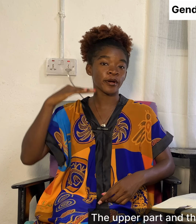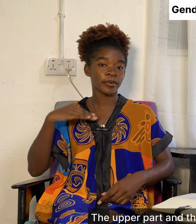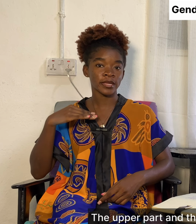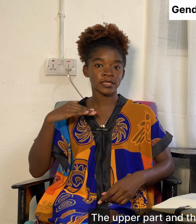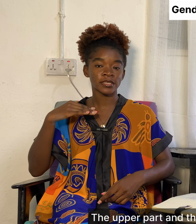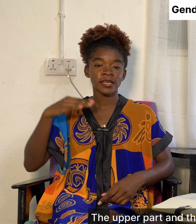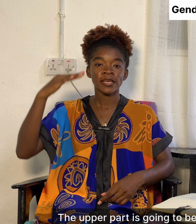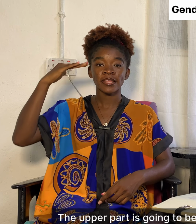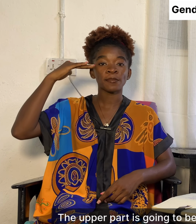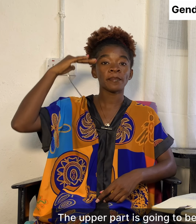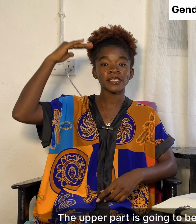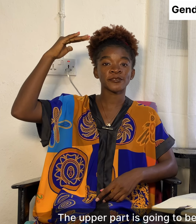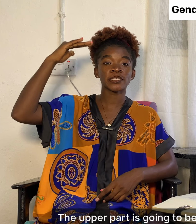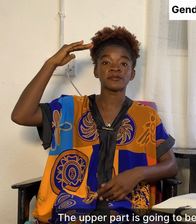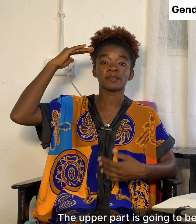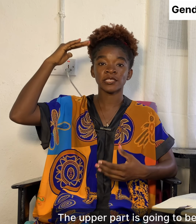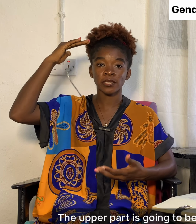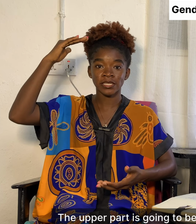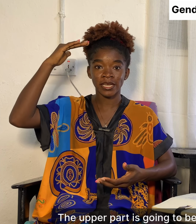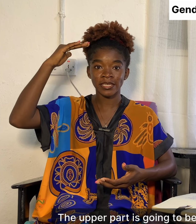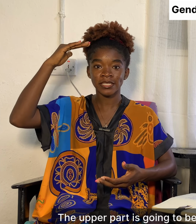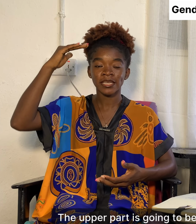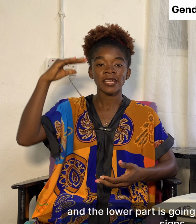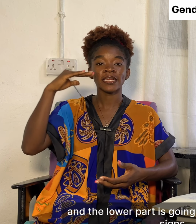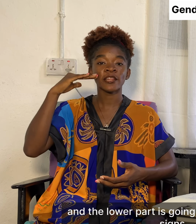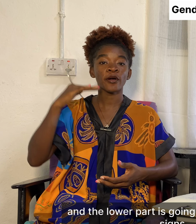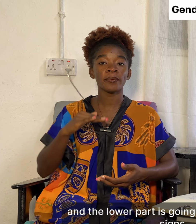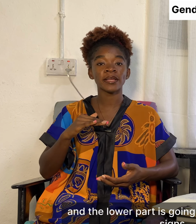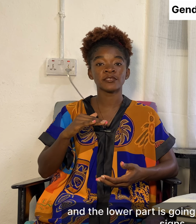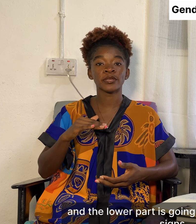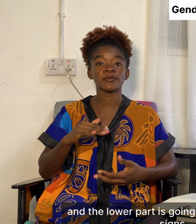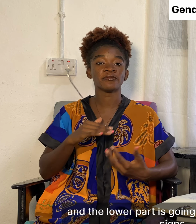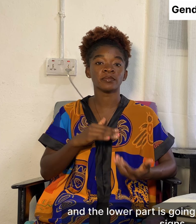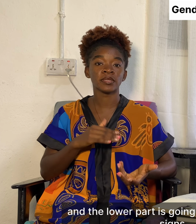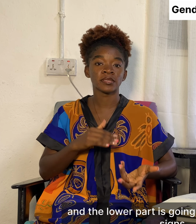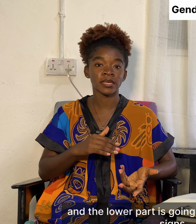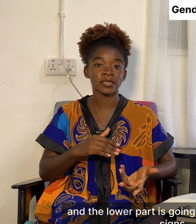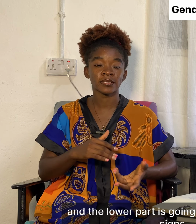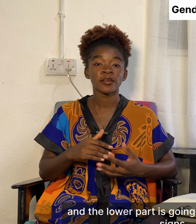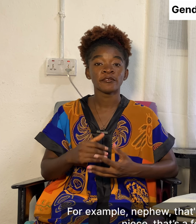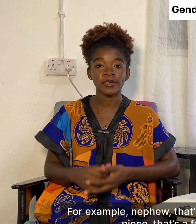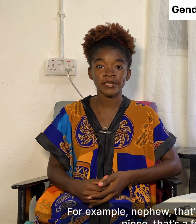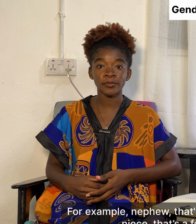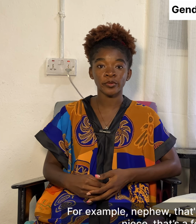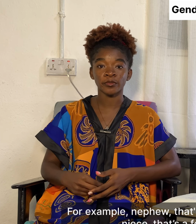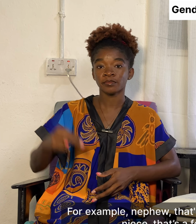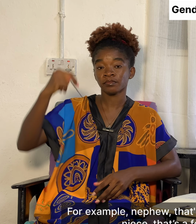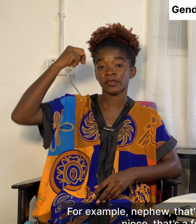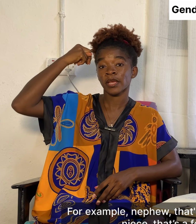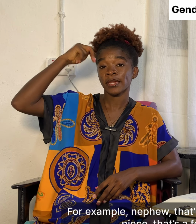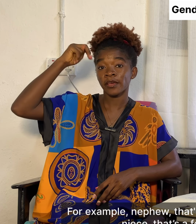part. The upper part is going to be for masculine signs and the lower part is going to be for feminine signs. For example,